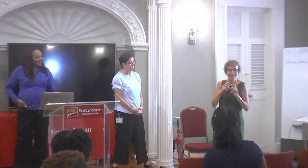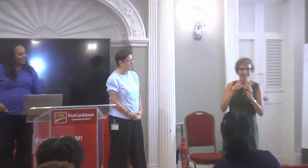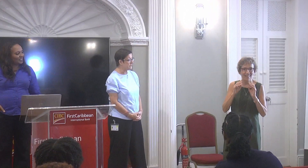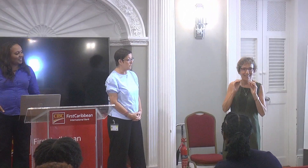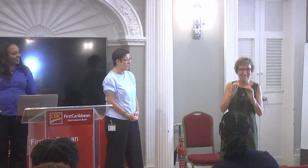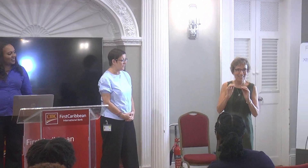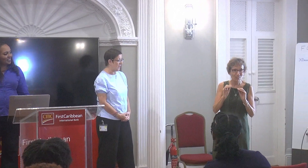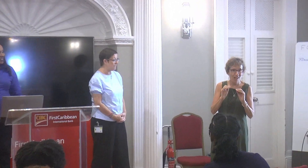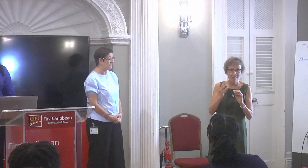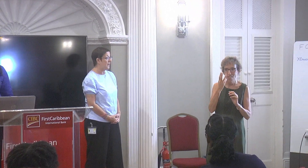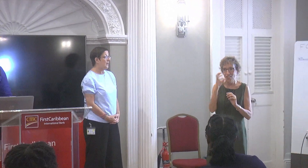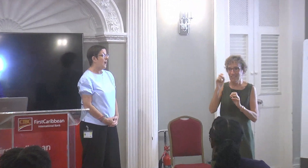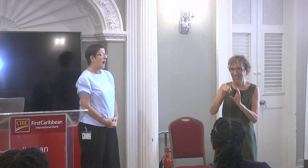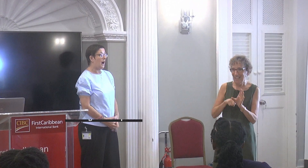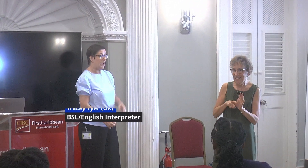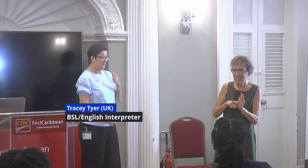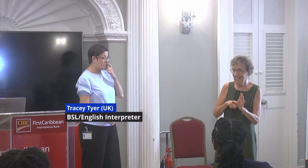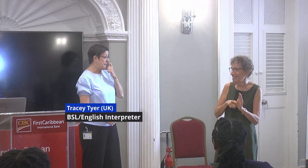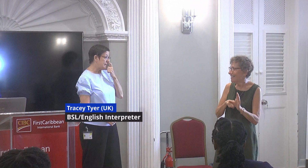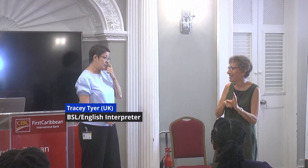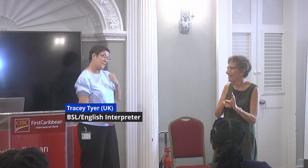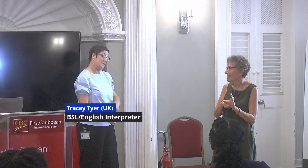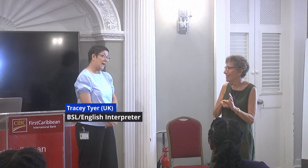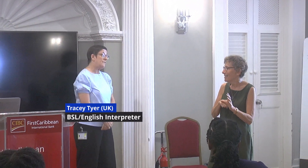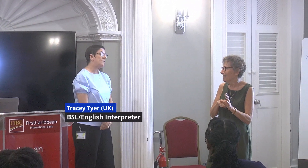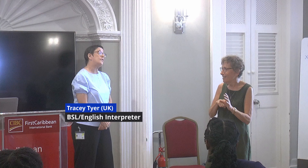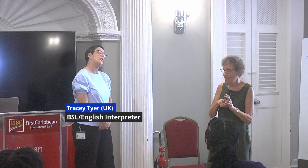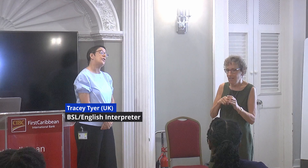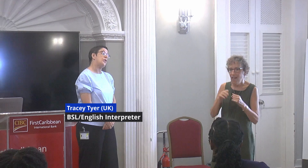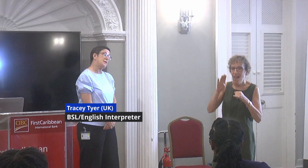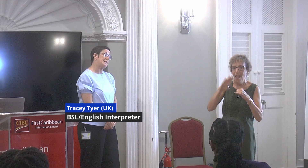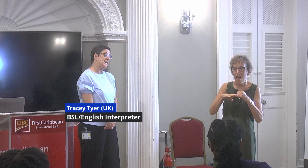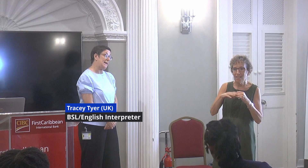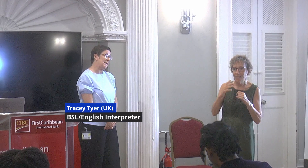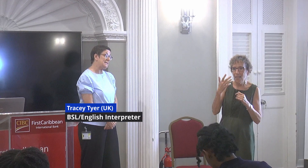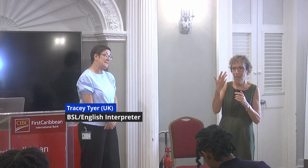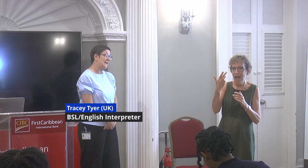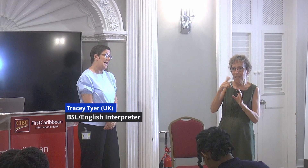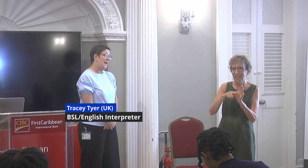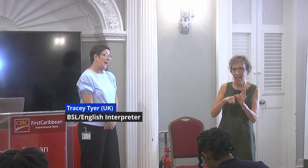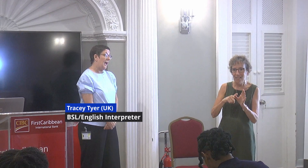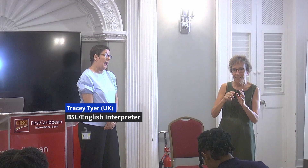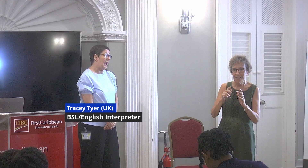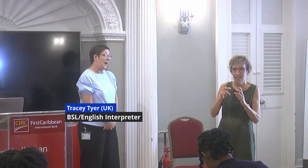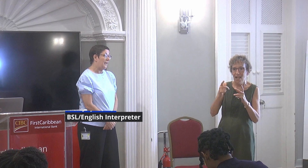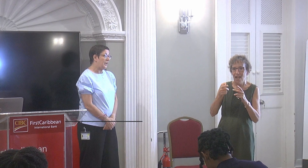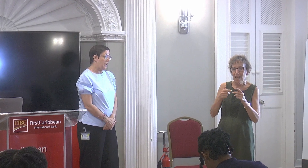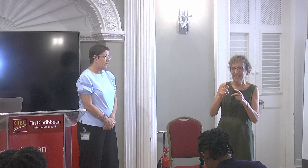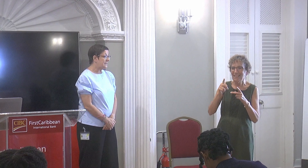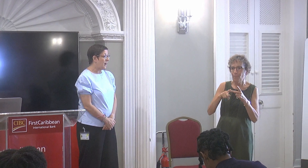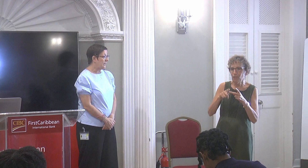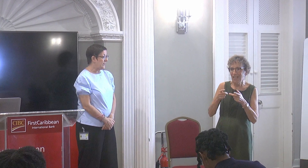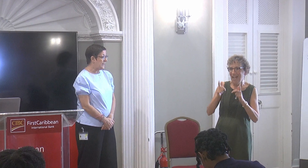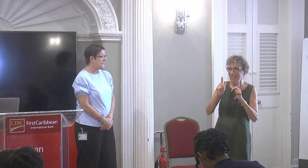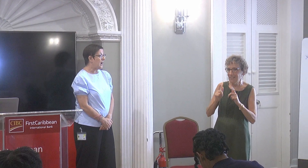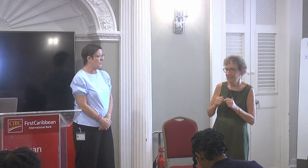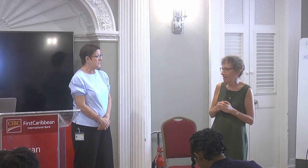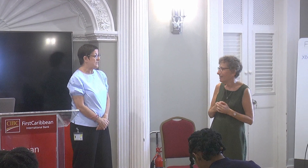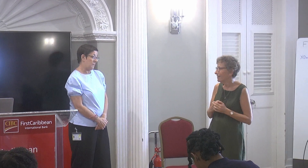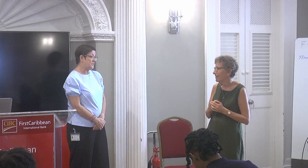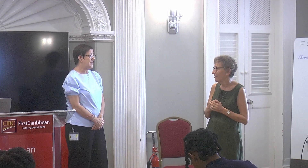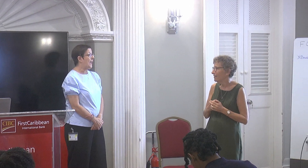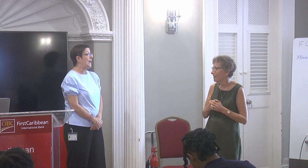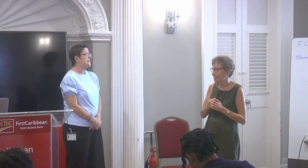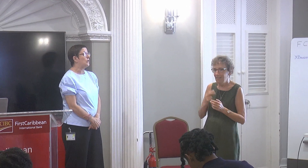and my grandparents were both deaf. I have been a teacher of the deaf for 30 years. The last 9 years I